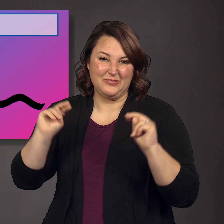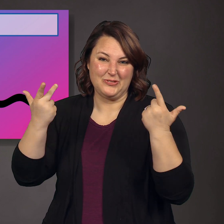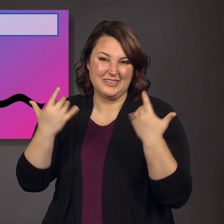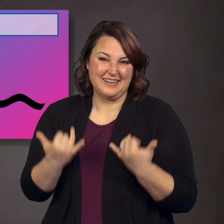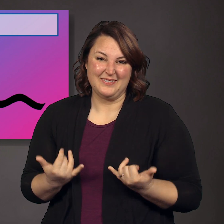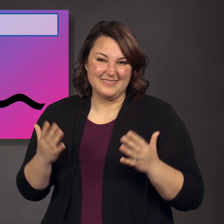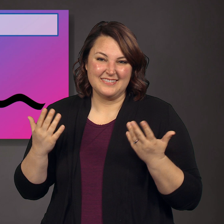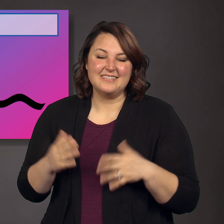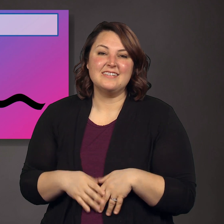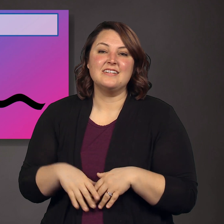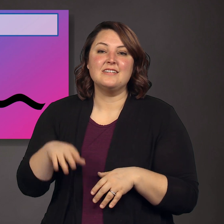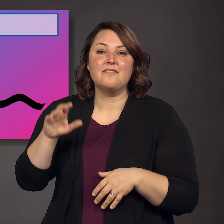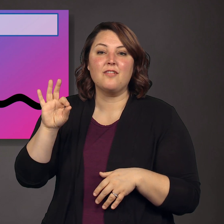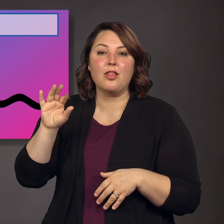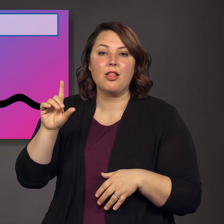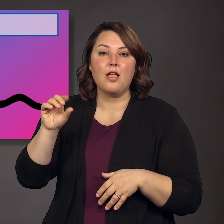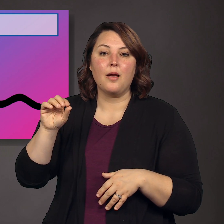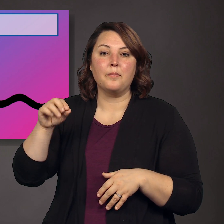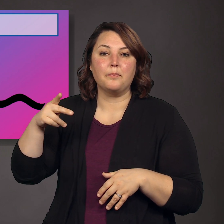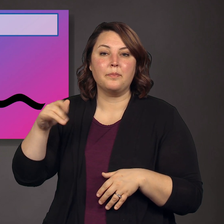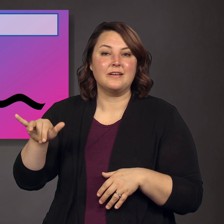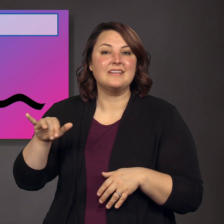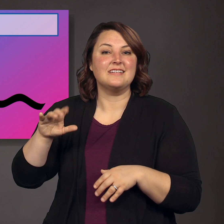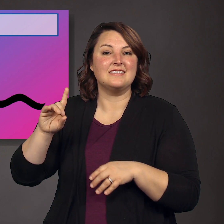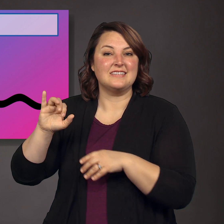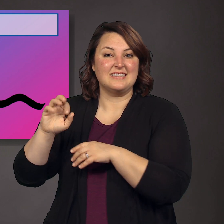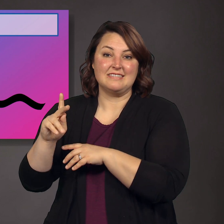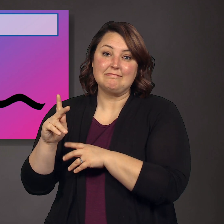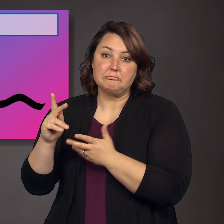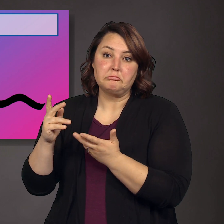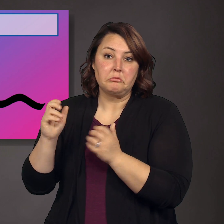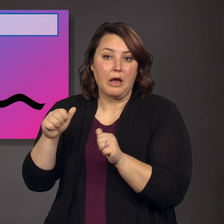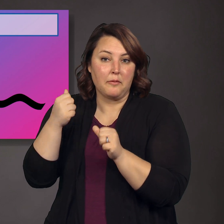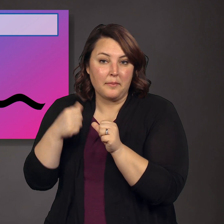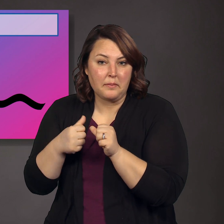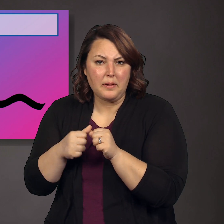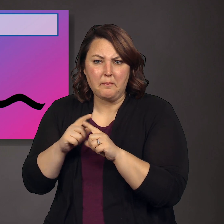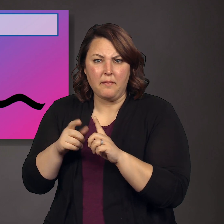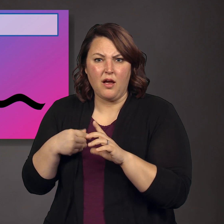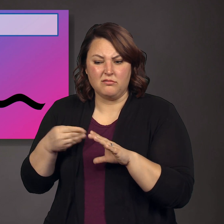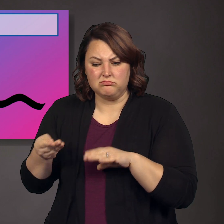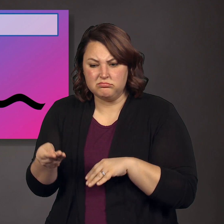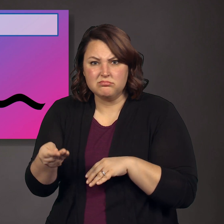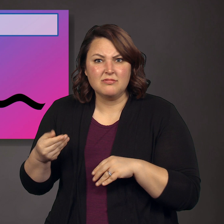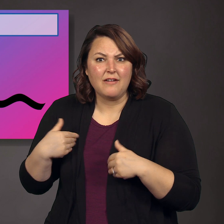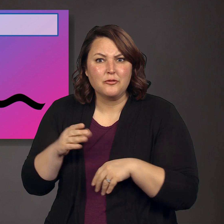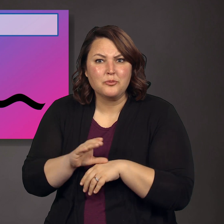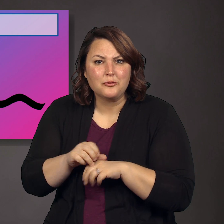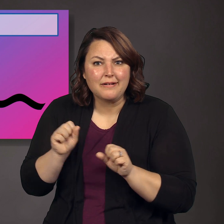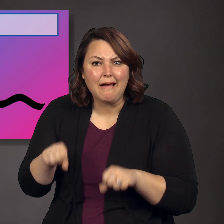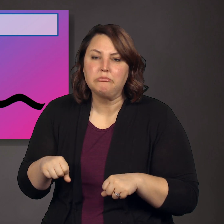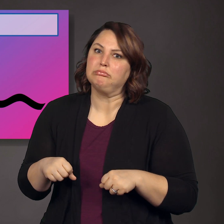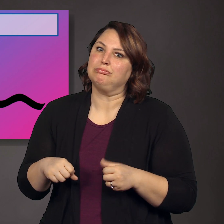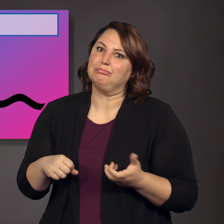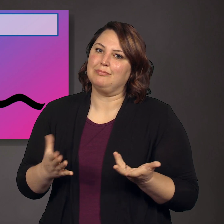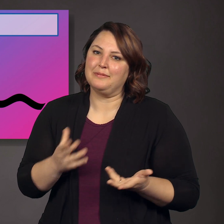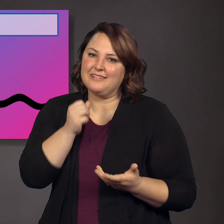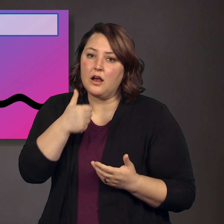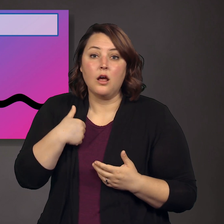remember, but you probably don't have any way to read it anymore. But how many of you remember magnetic tapes? I'm old